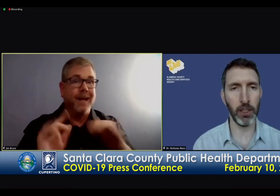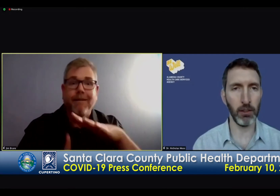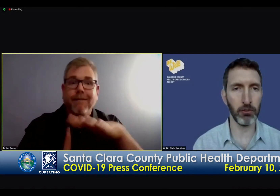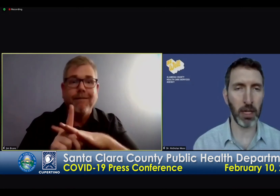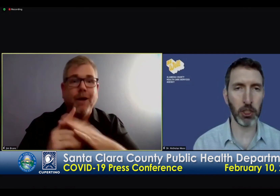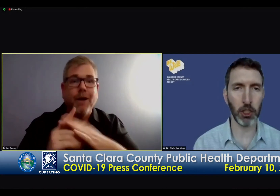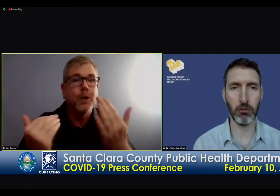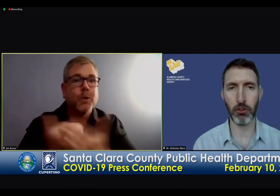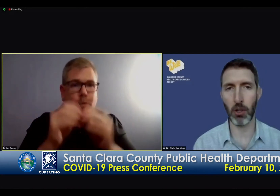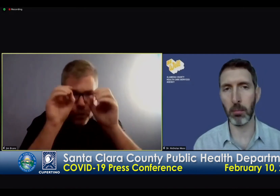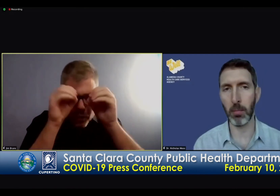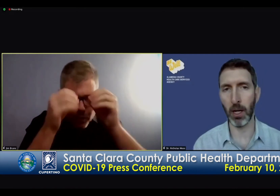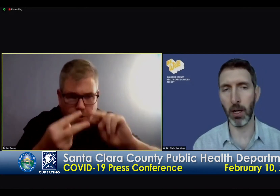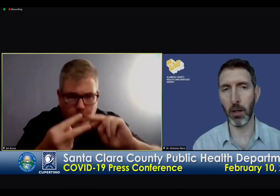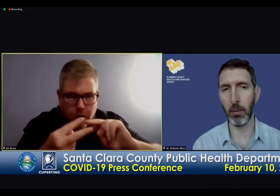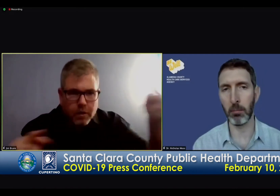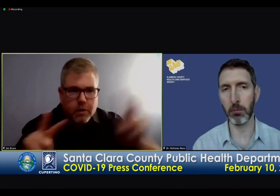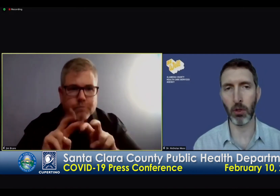early information from